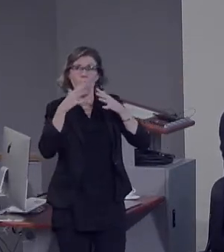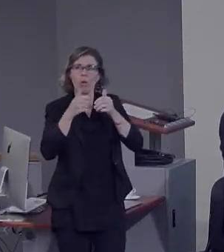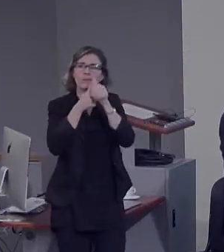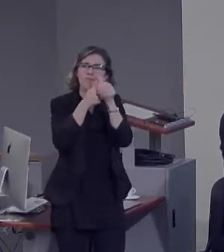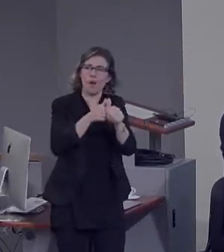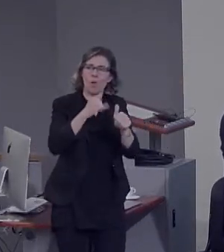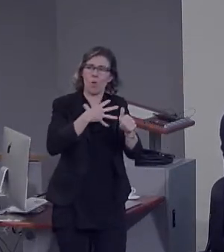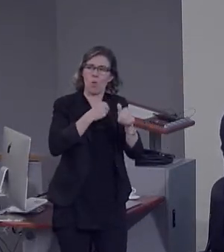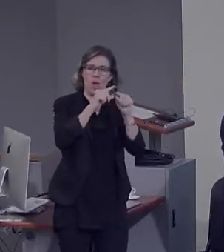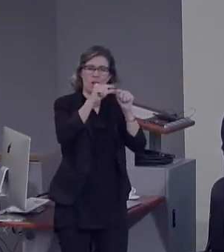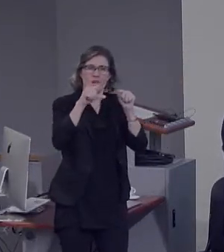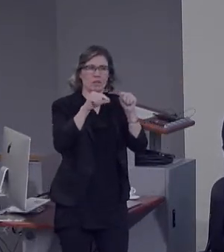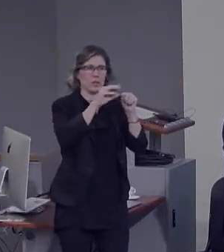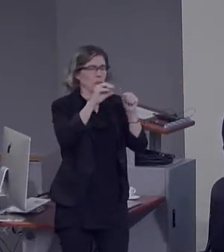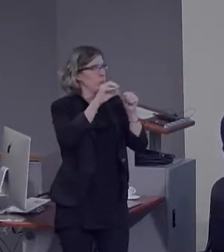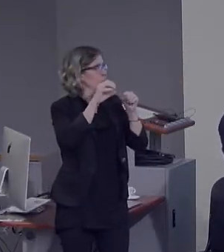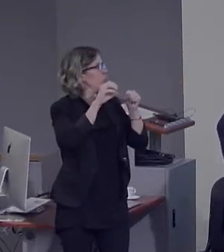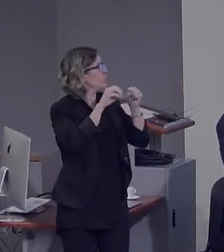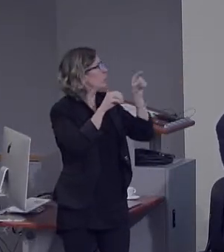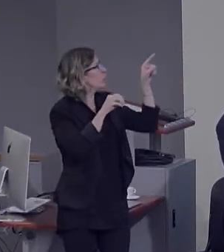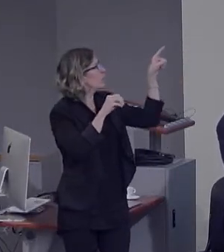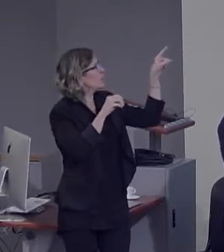of